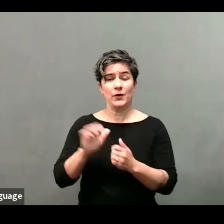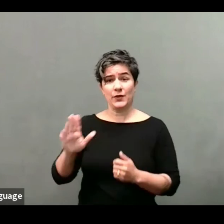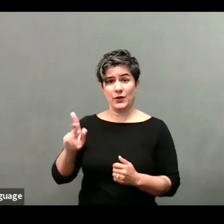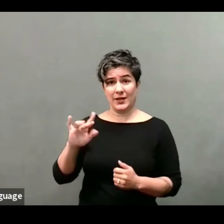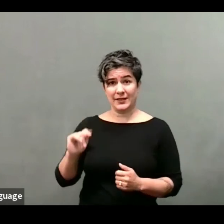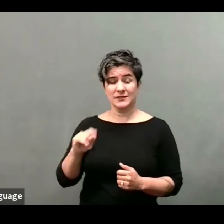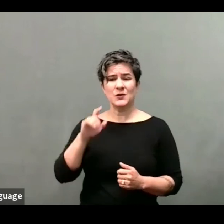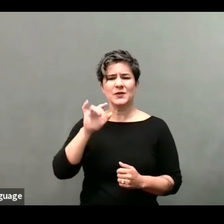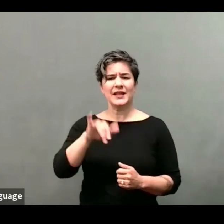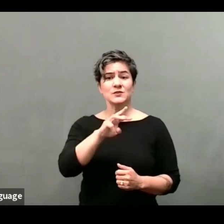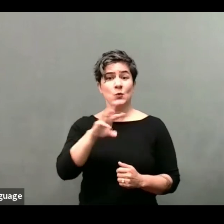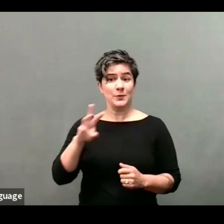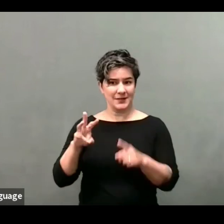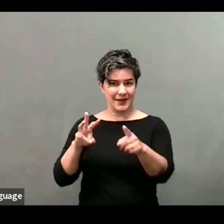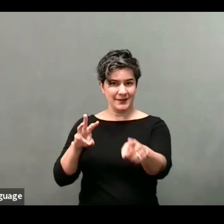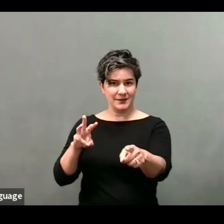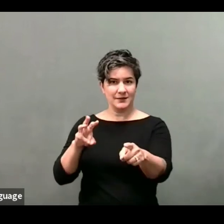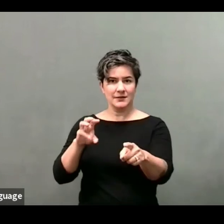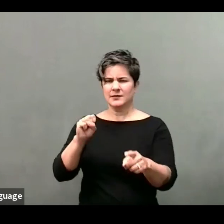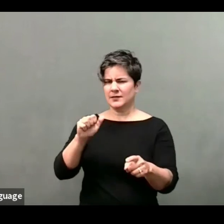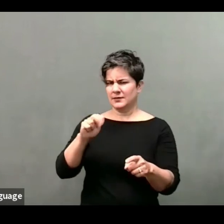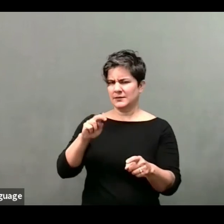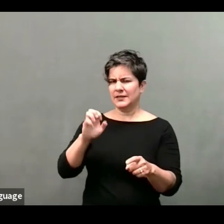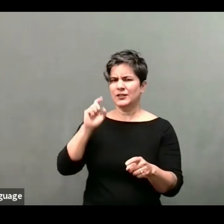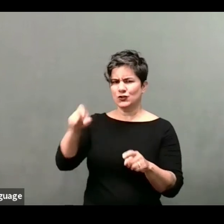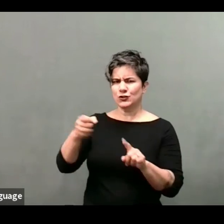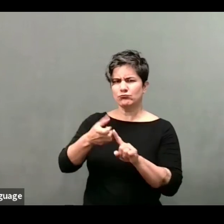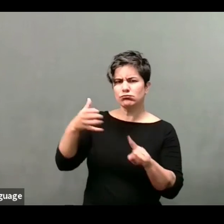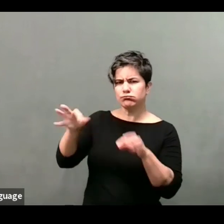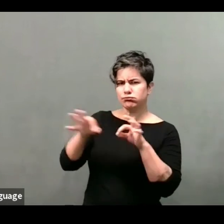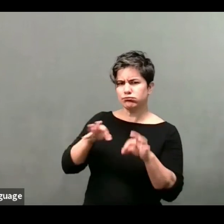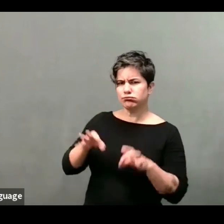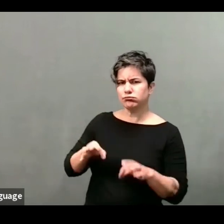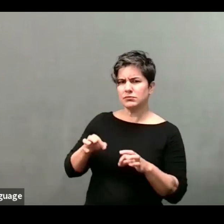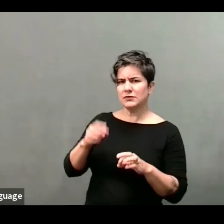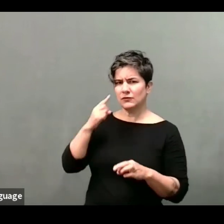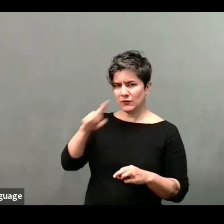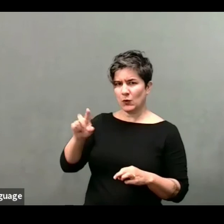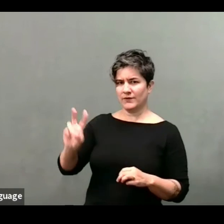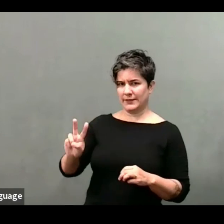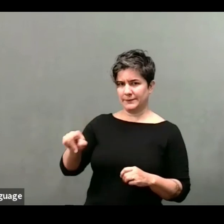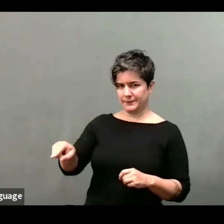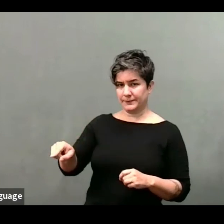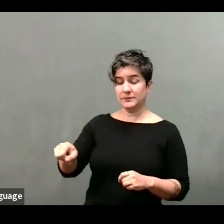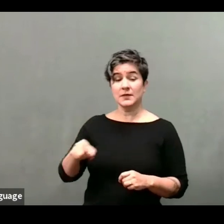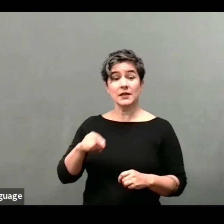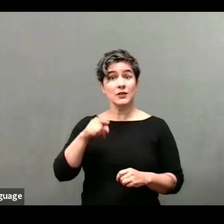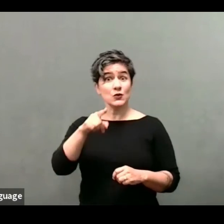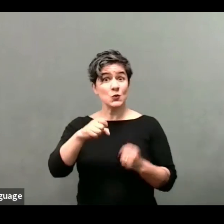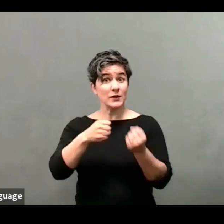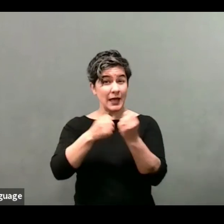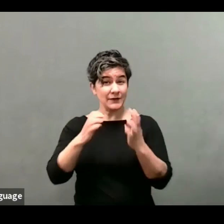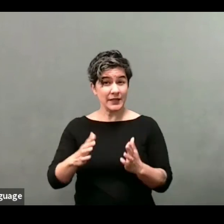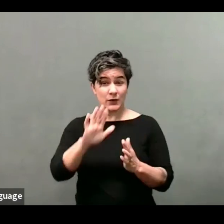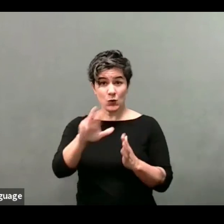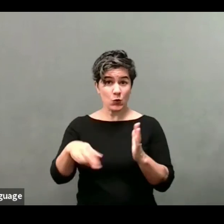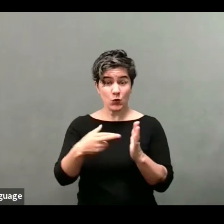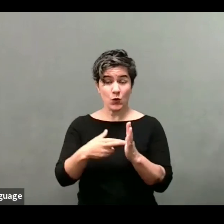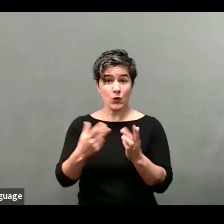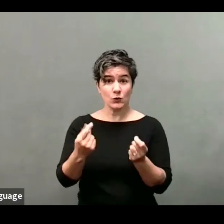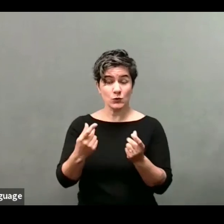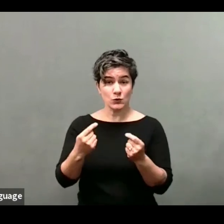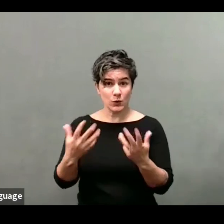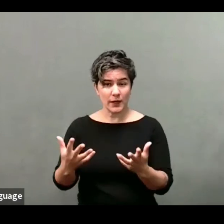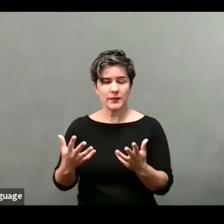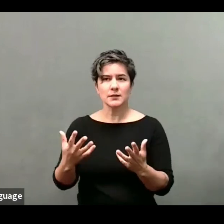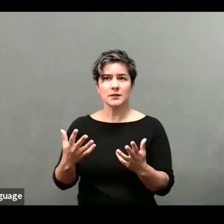that the patient would go to. The SANE should cover it with them. But where you may come in is that because the